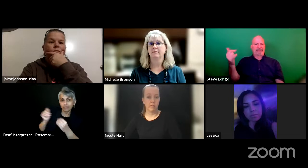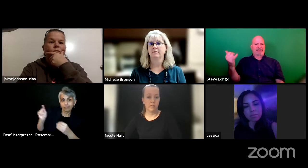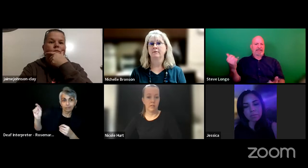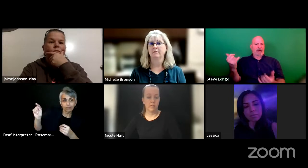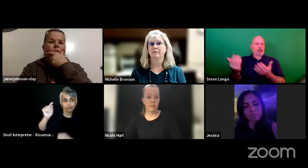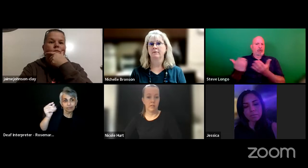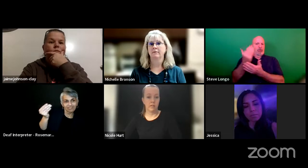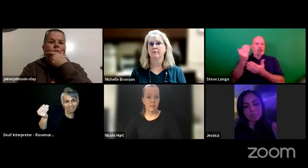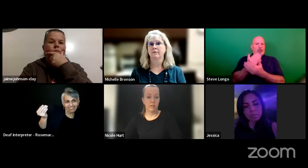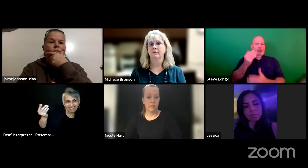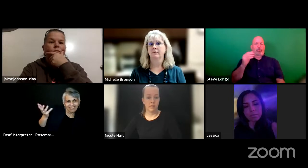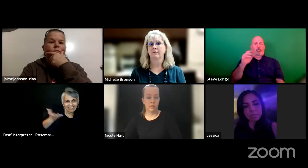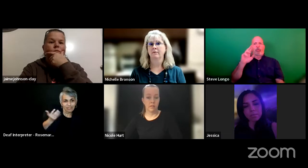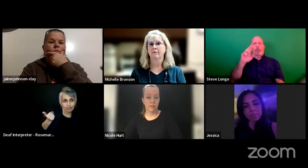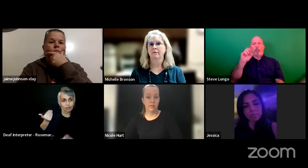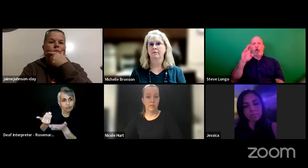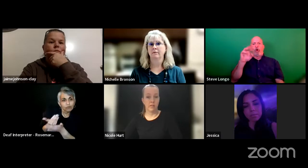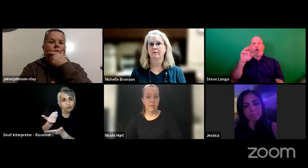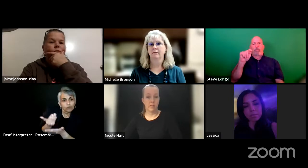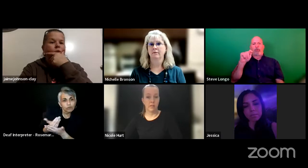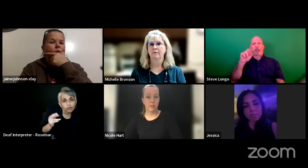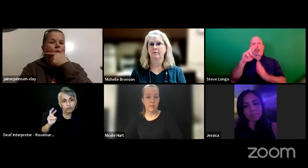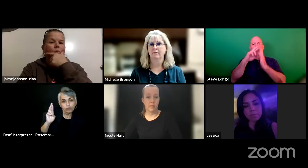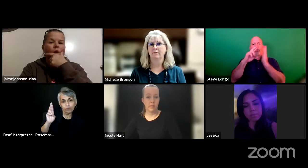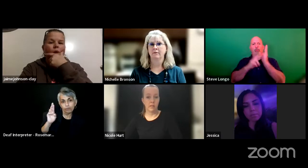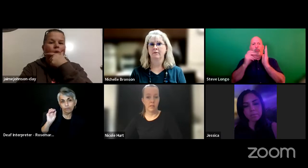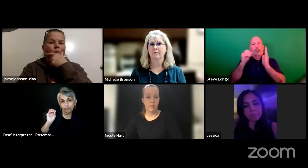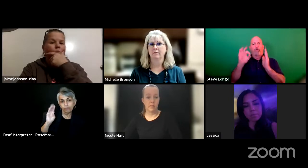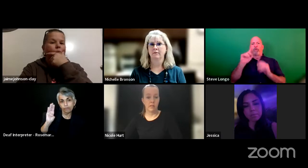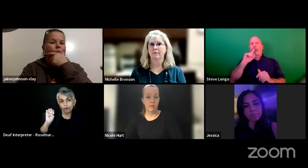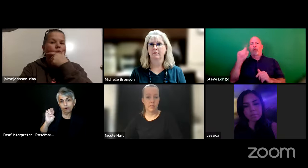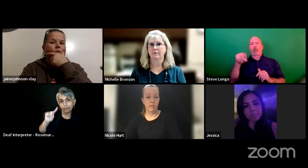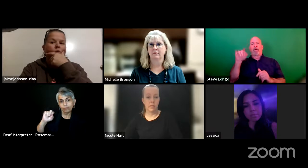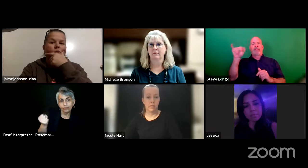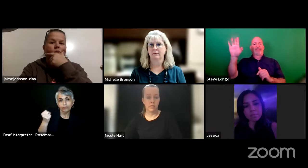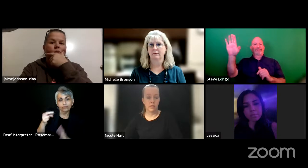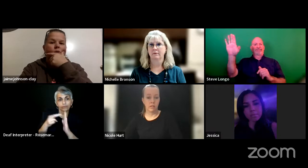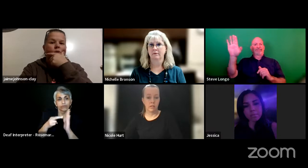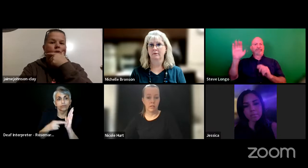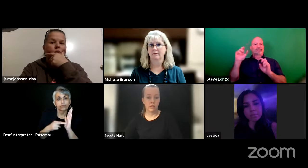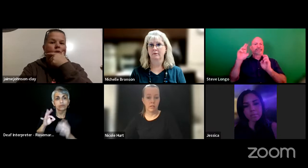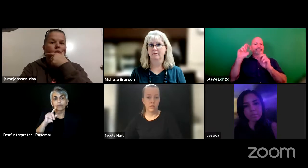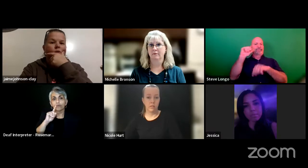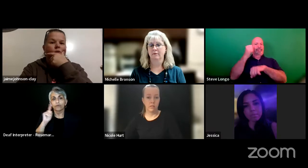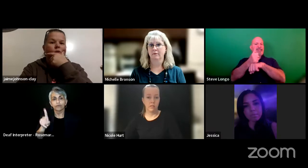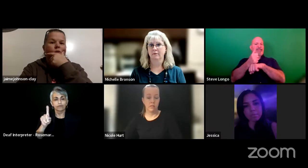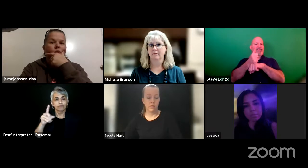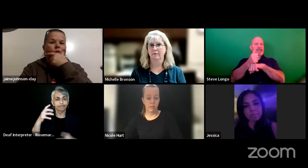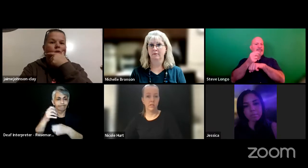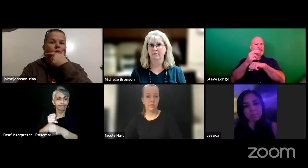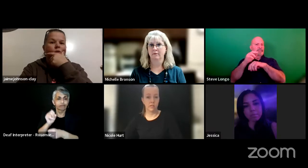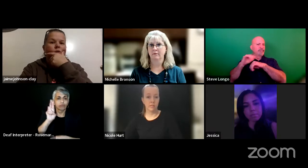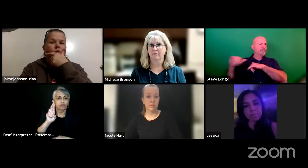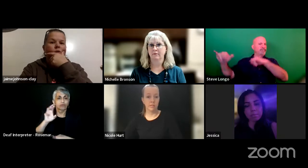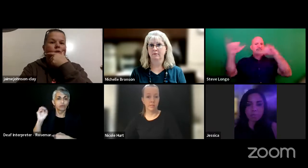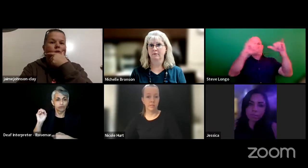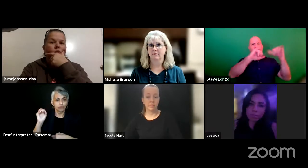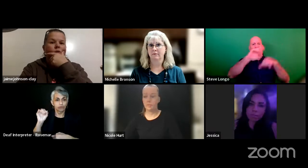And then there was another nonprofit organization that let us know that there is a new Roberts Rule of Order